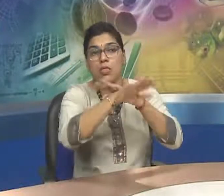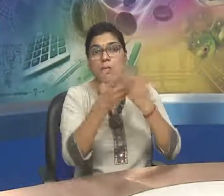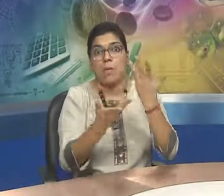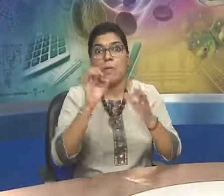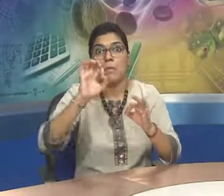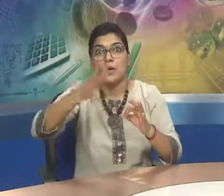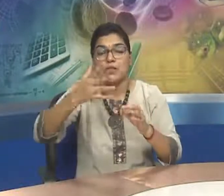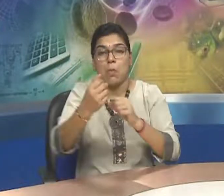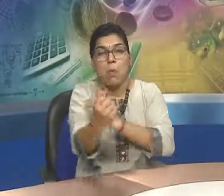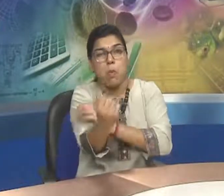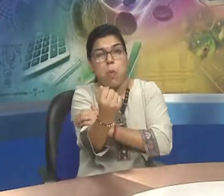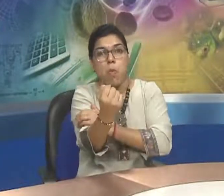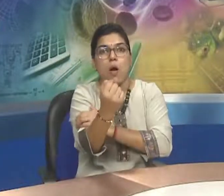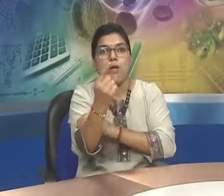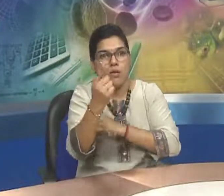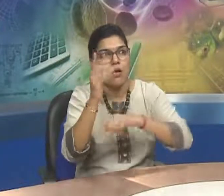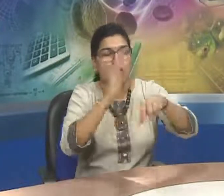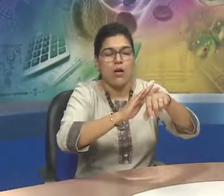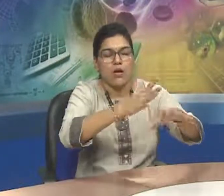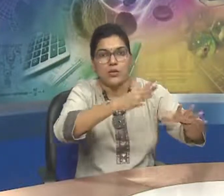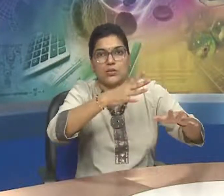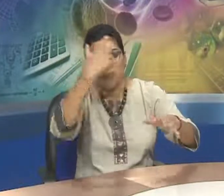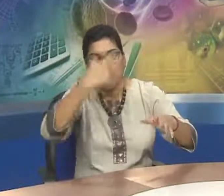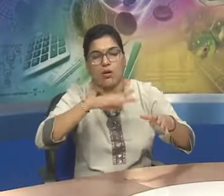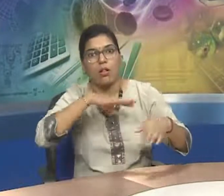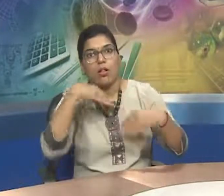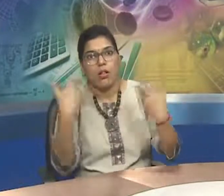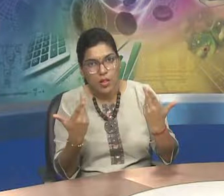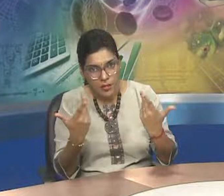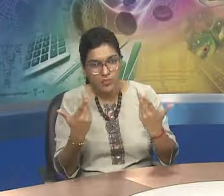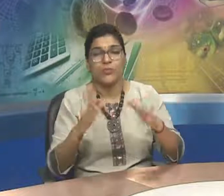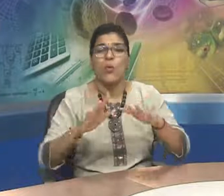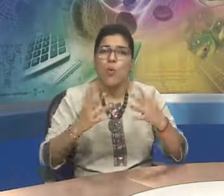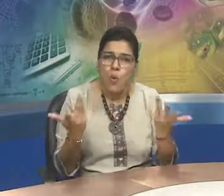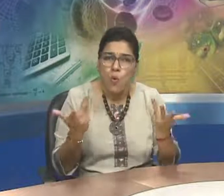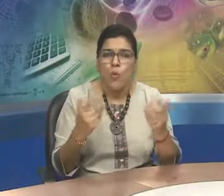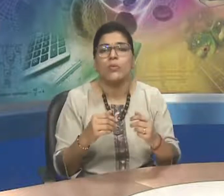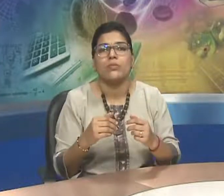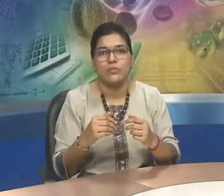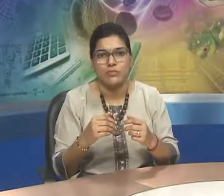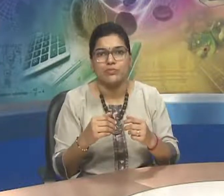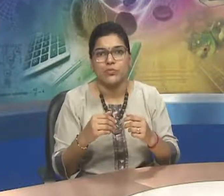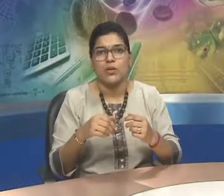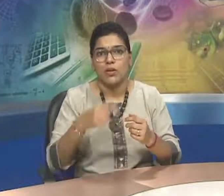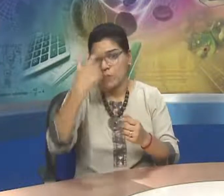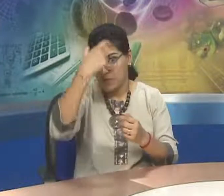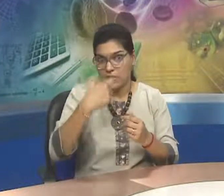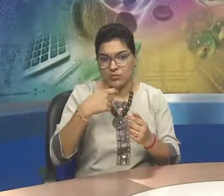do precautionary act so that they can be